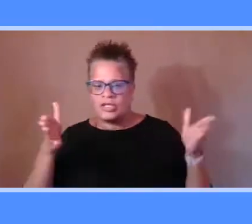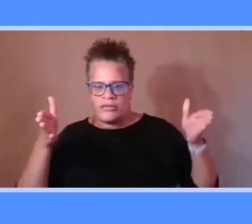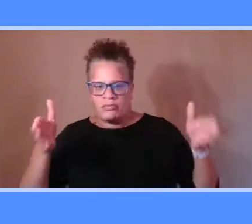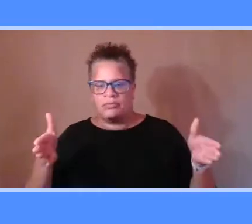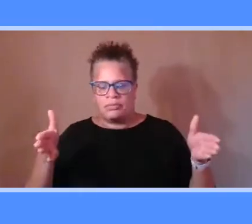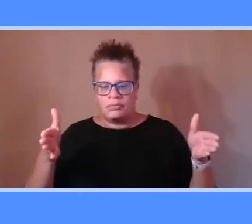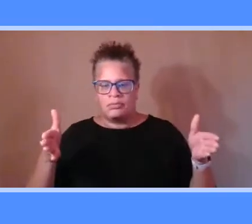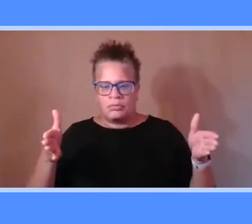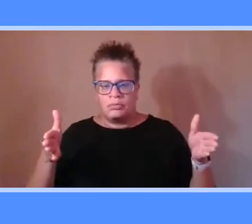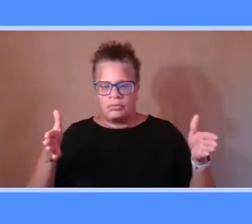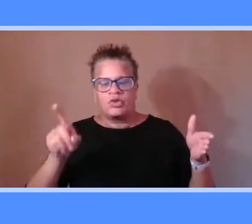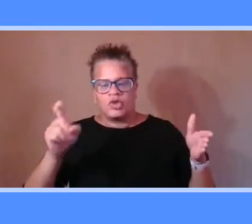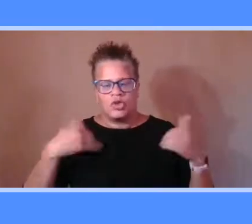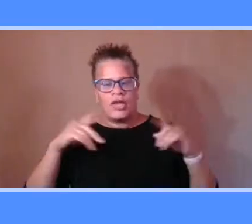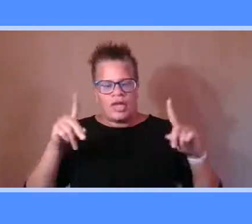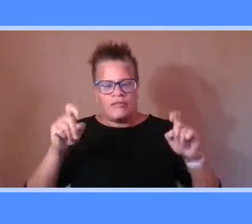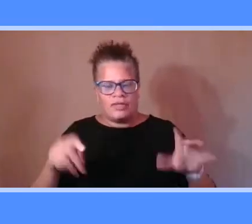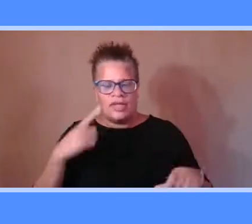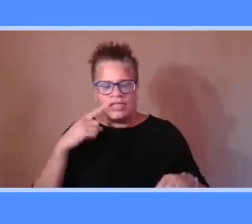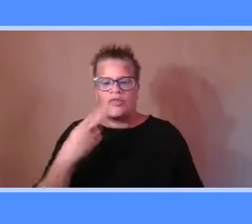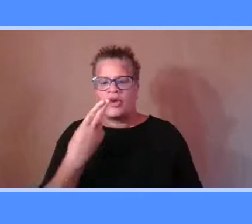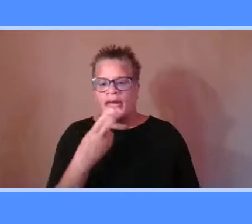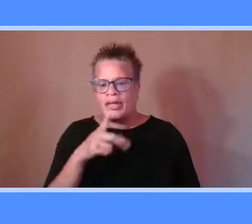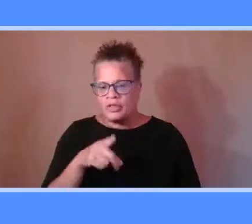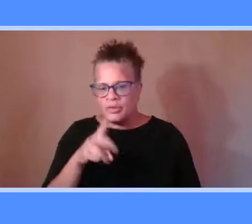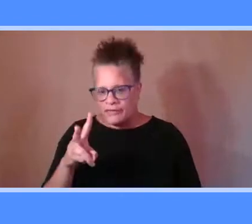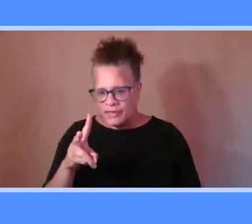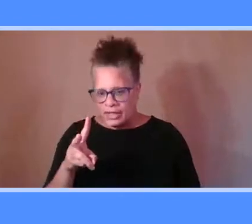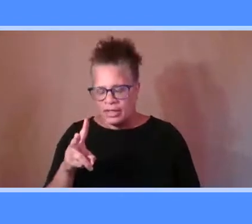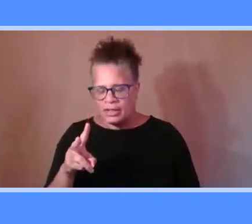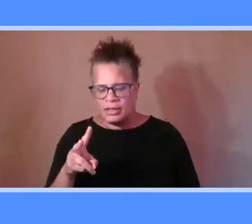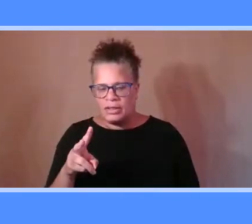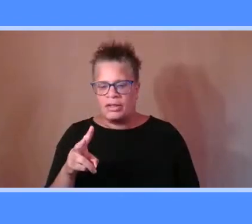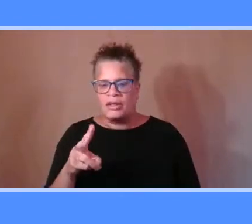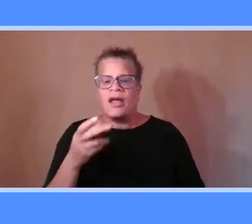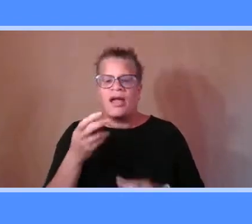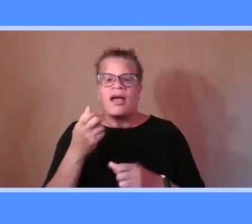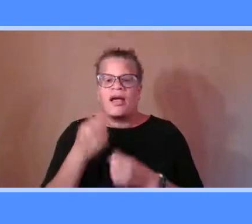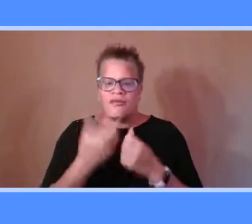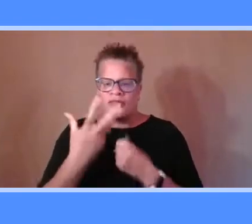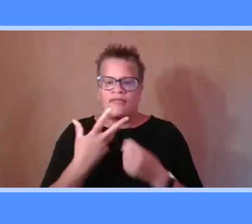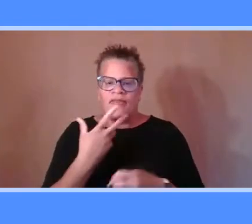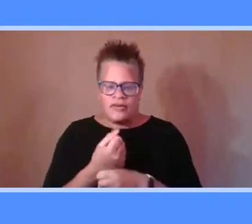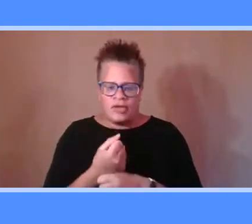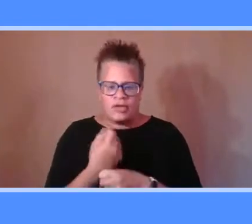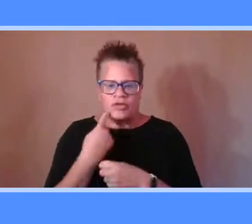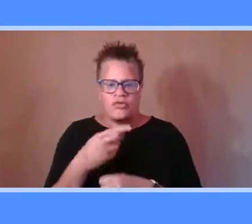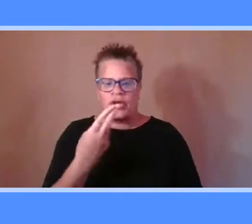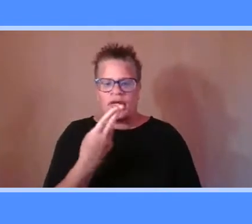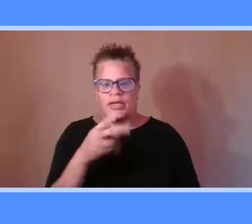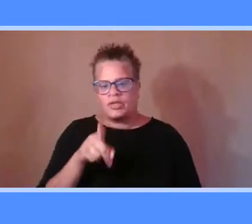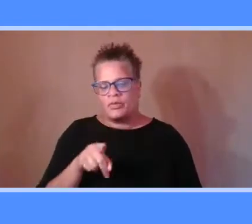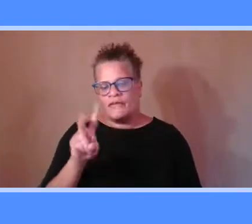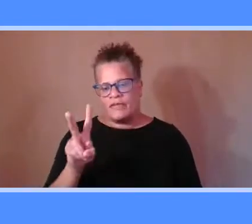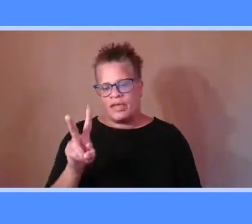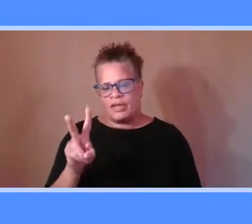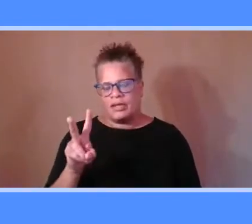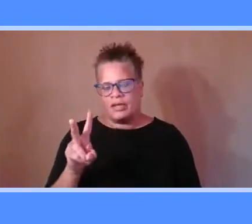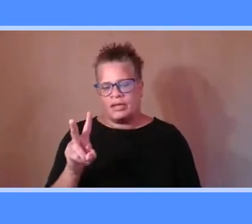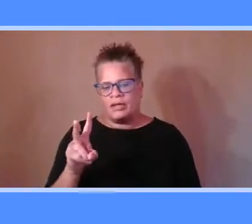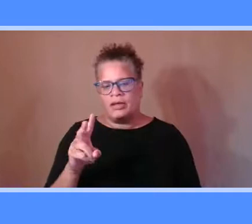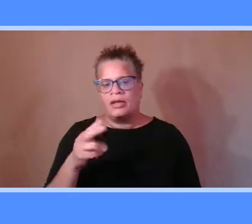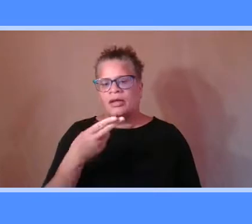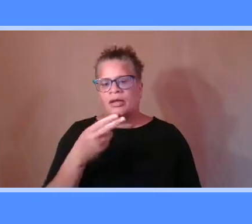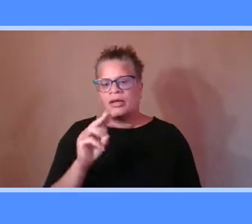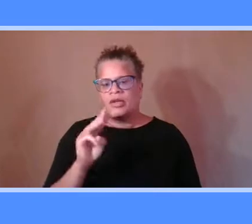you should have a test for HPV at least every 5 years. So HPV is called